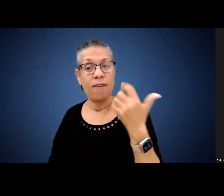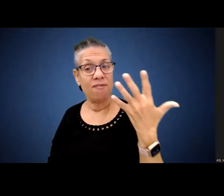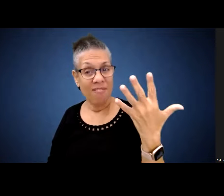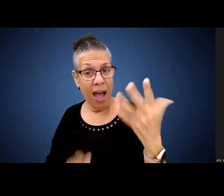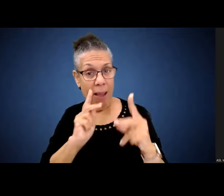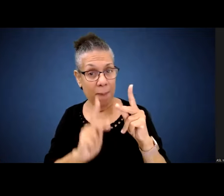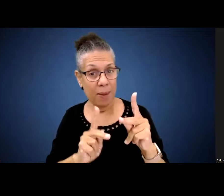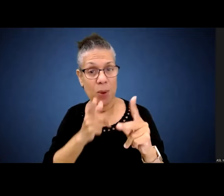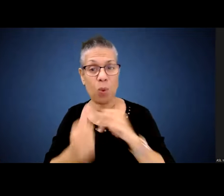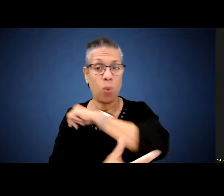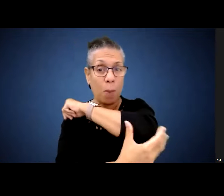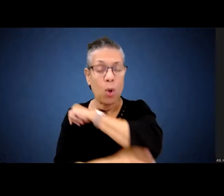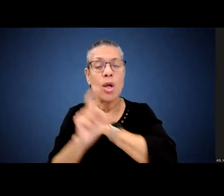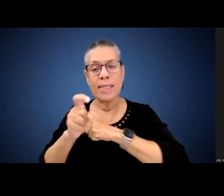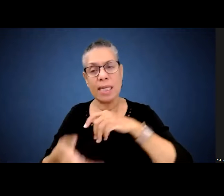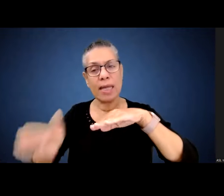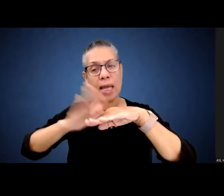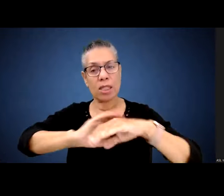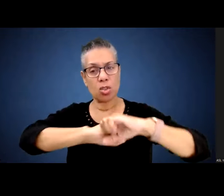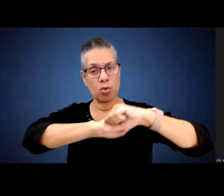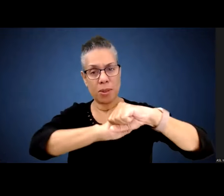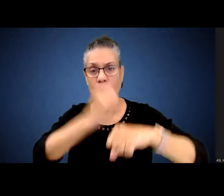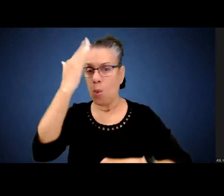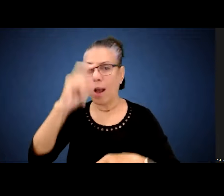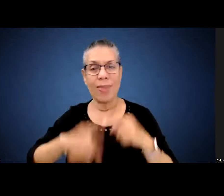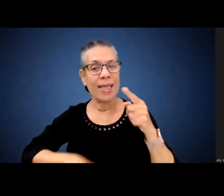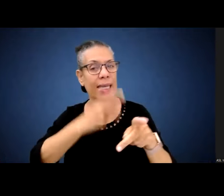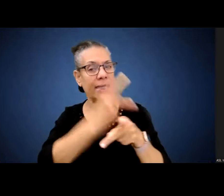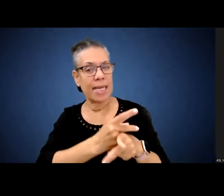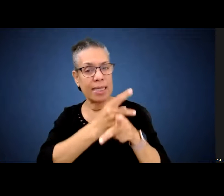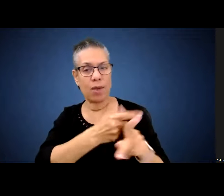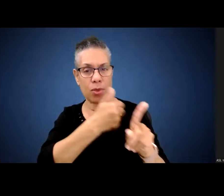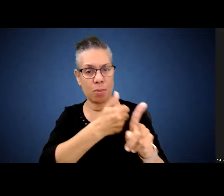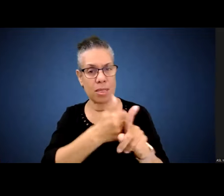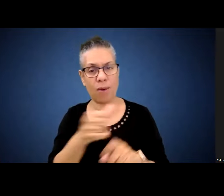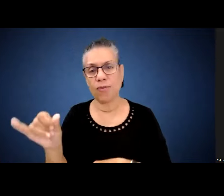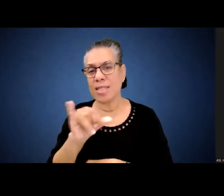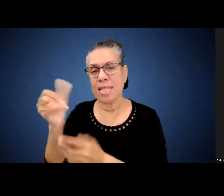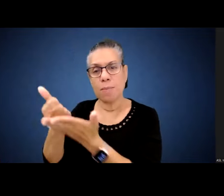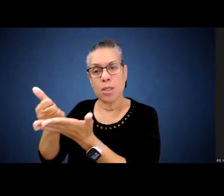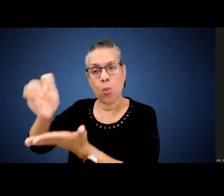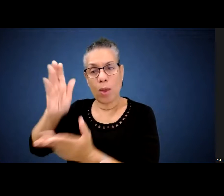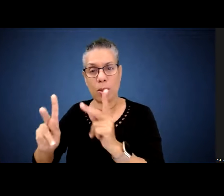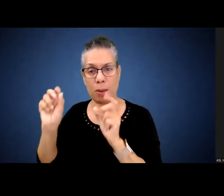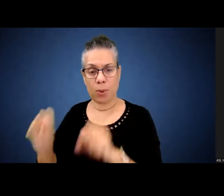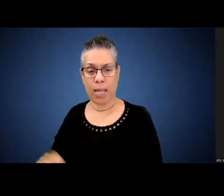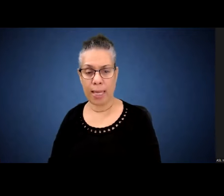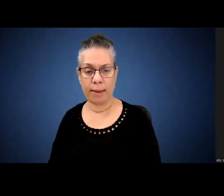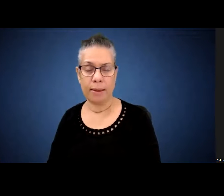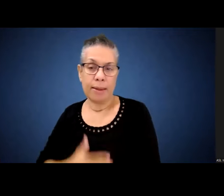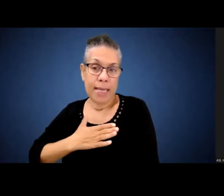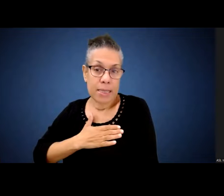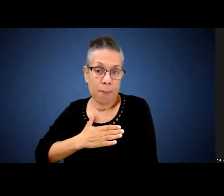that extra protection because they're not able to care for themselves the way the wealthier people are. So that's how I feel about